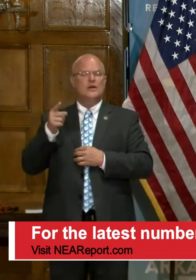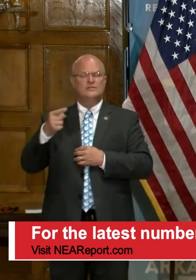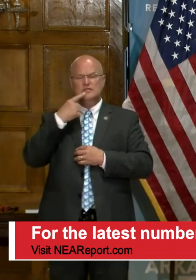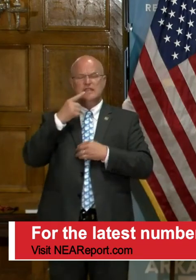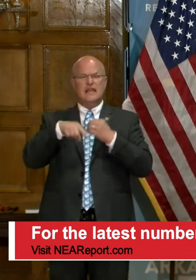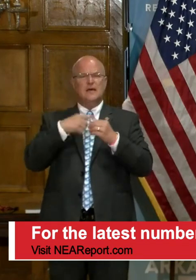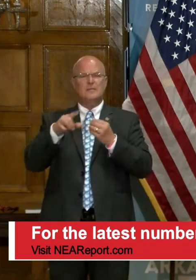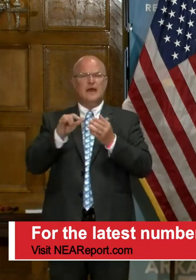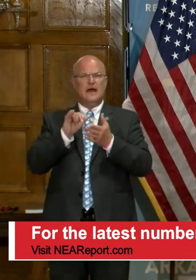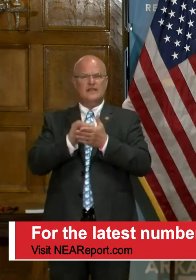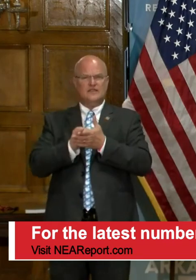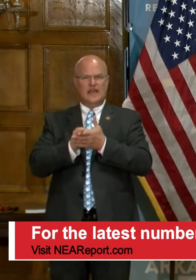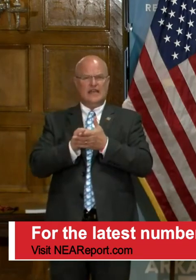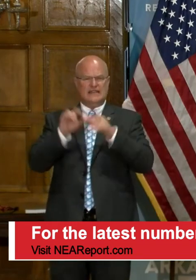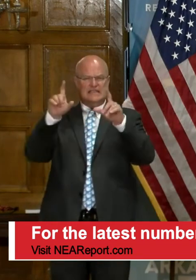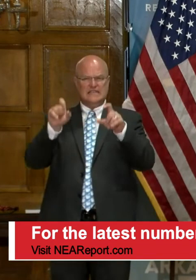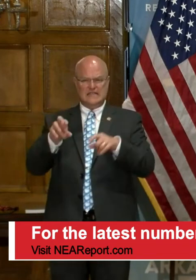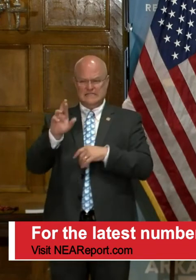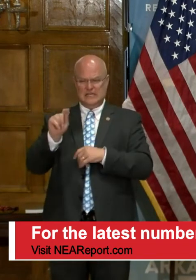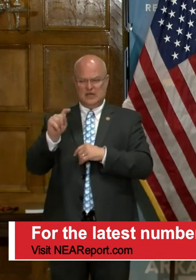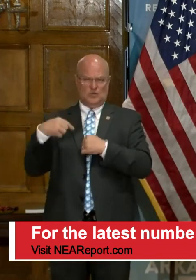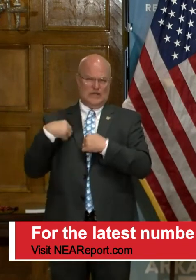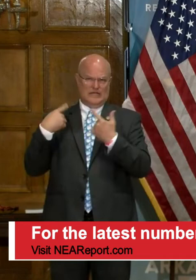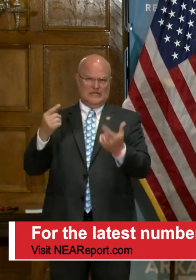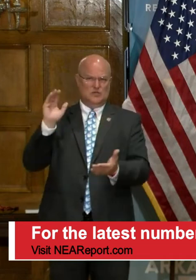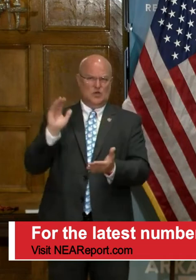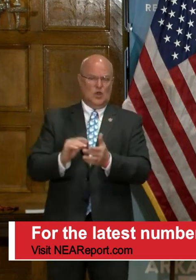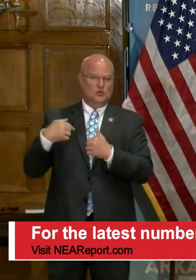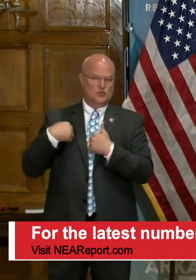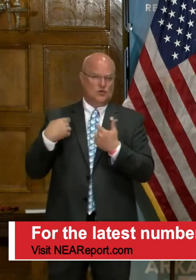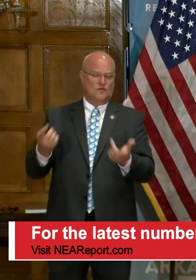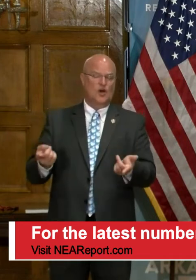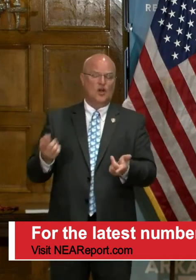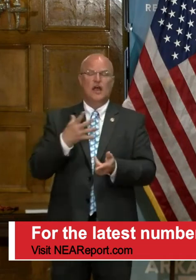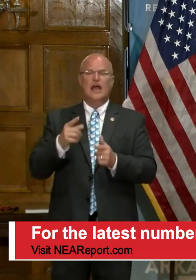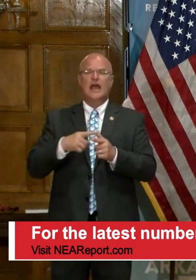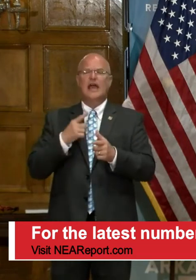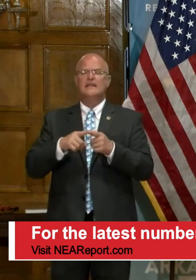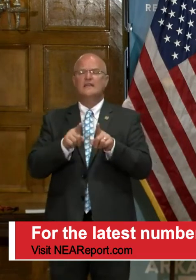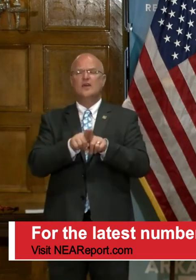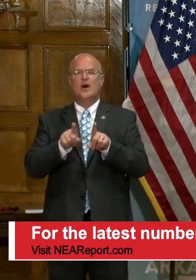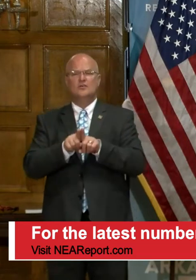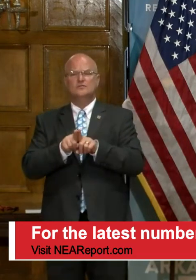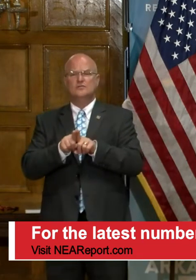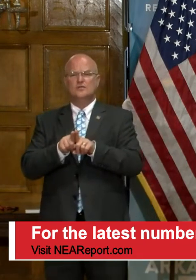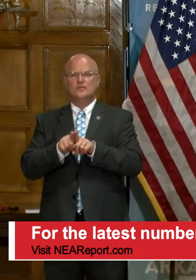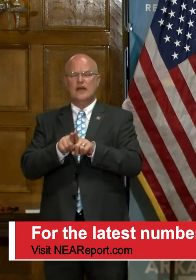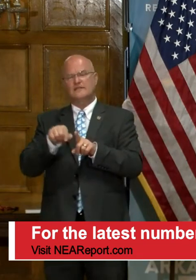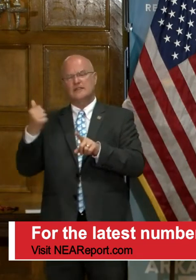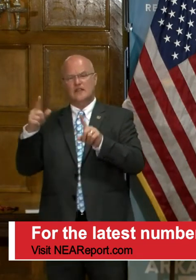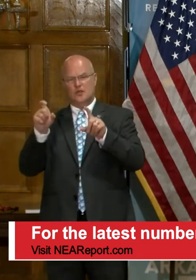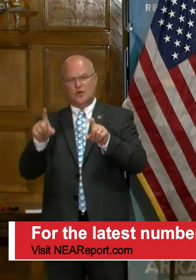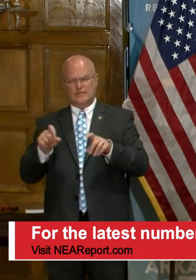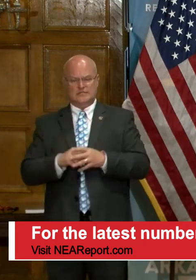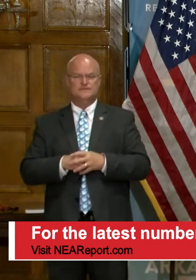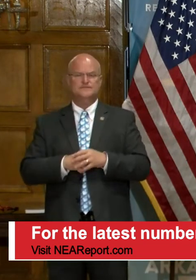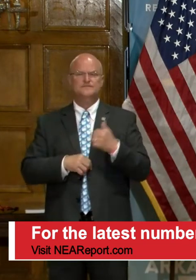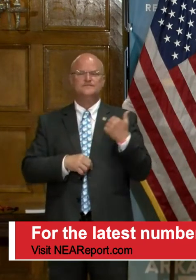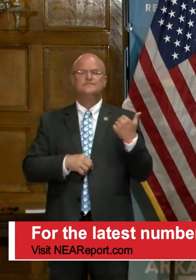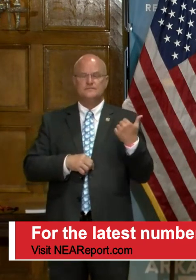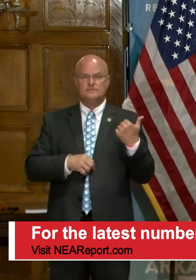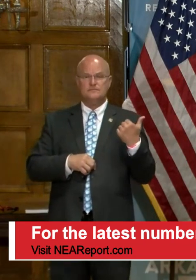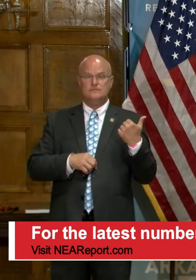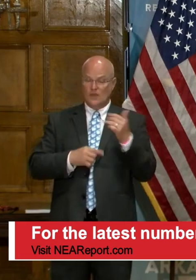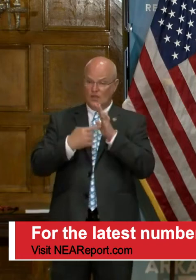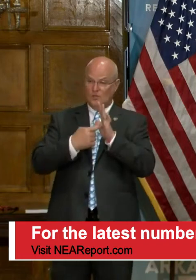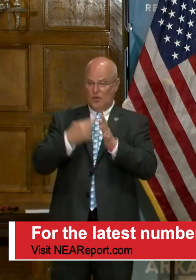say about the fact that the testing rate has been so low so far? And then I also have a follow-up question after that. Well,